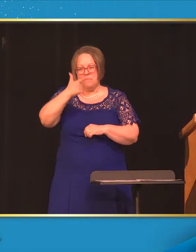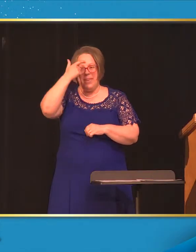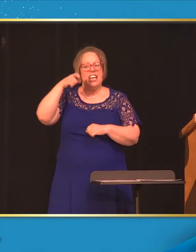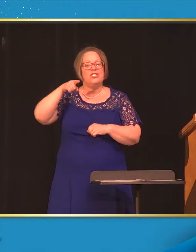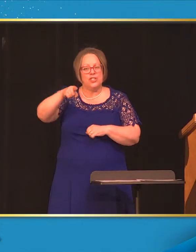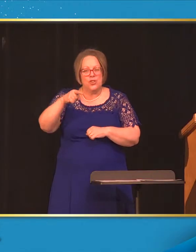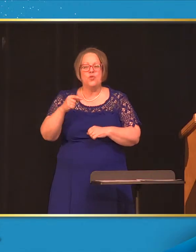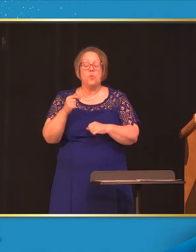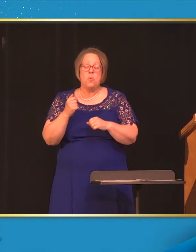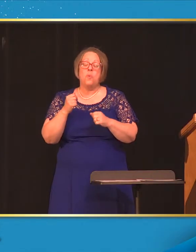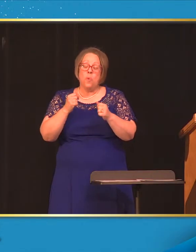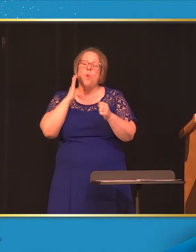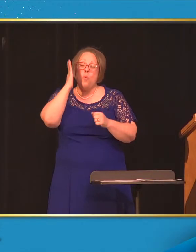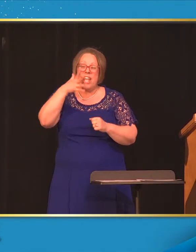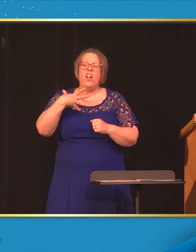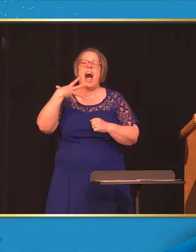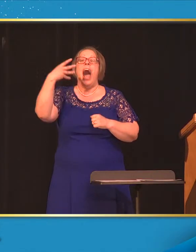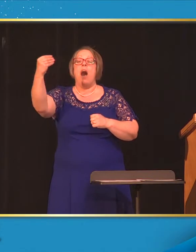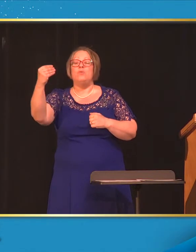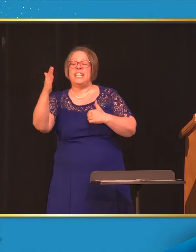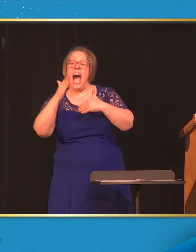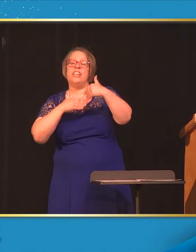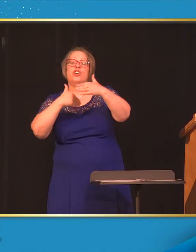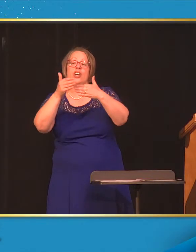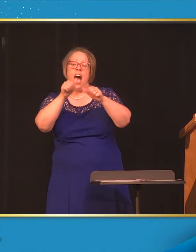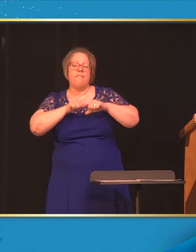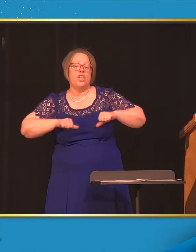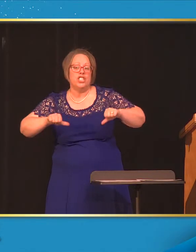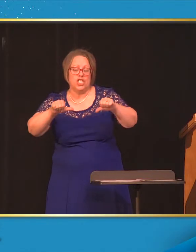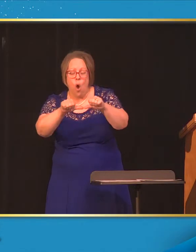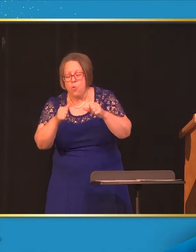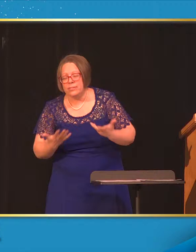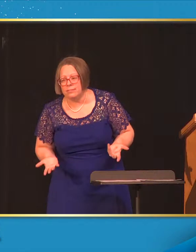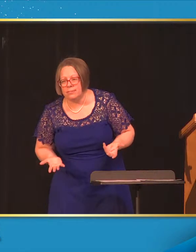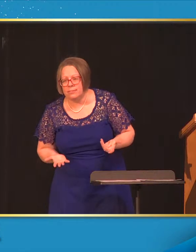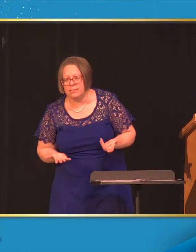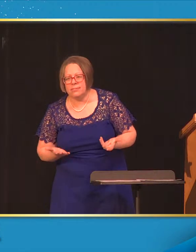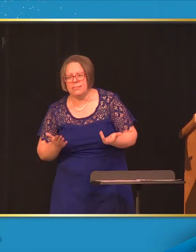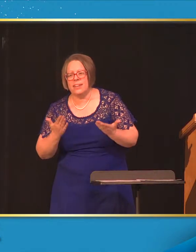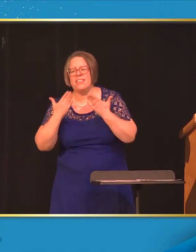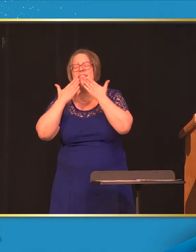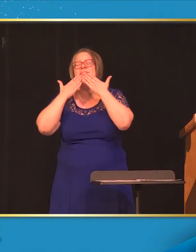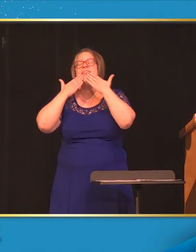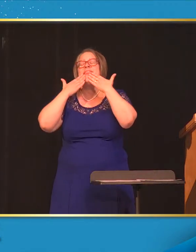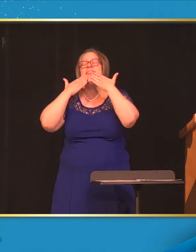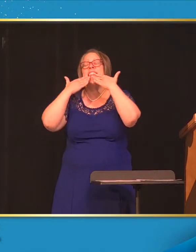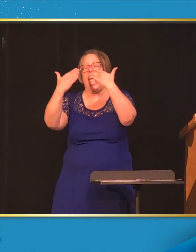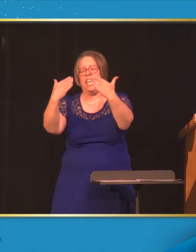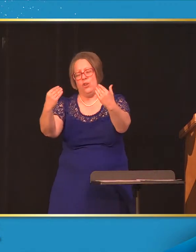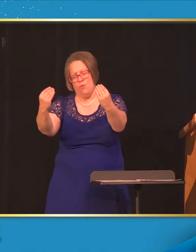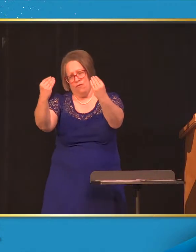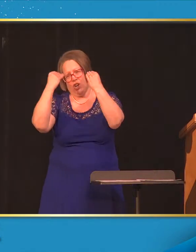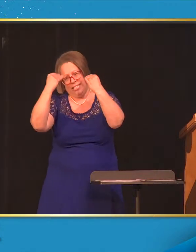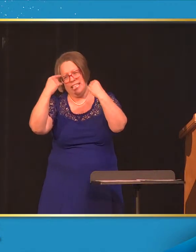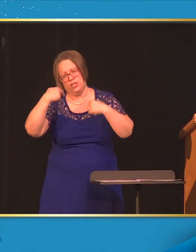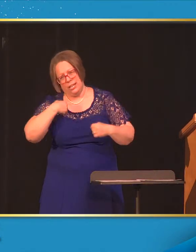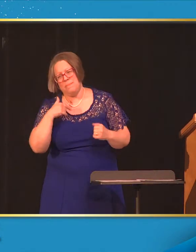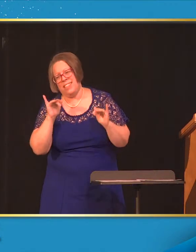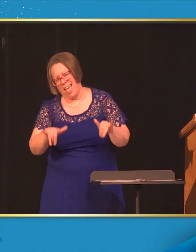that energy. Because as you go out of this building, you're leaving your comfort zone. And thank you